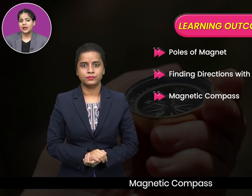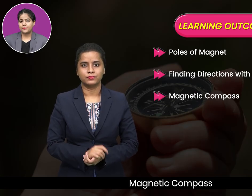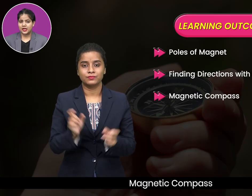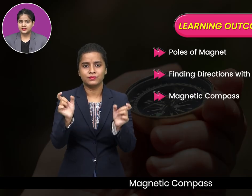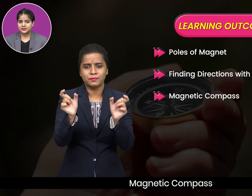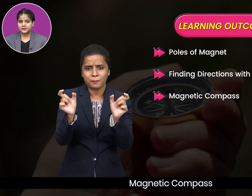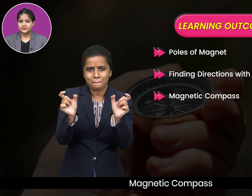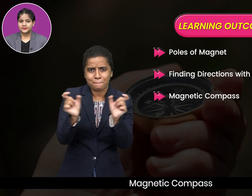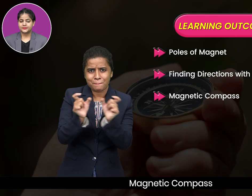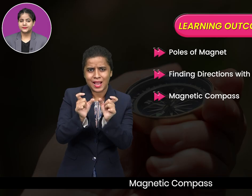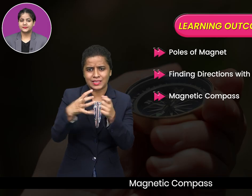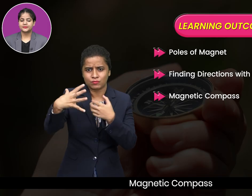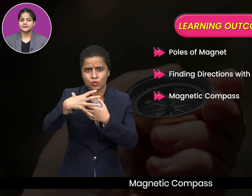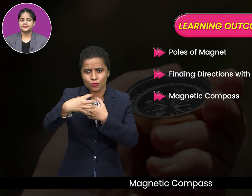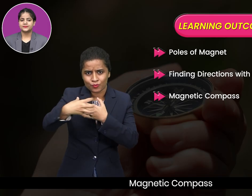magnetic compass,